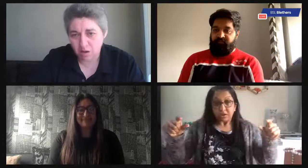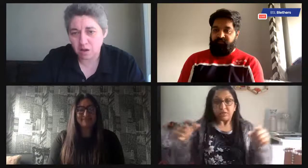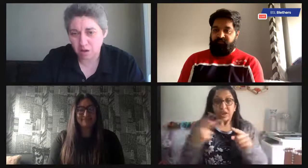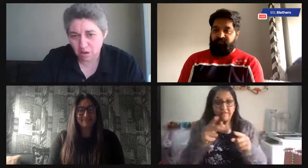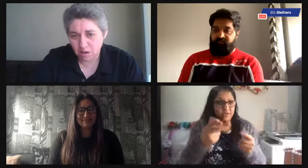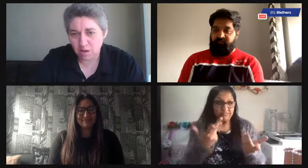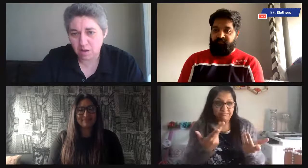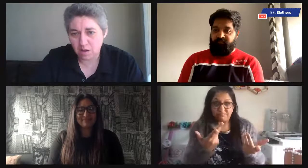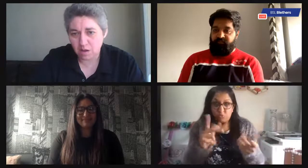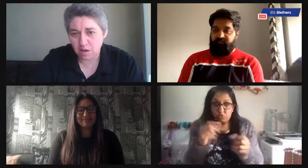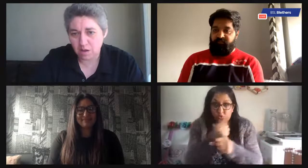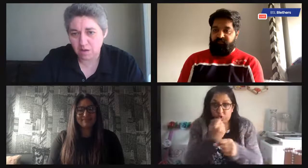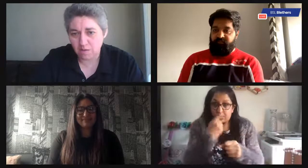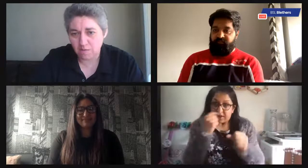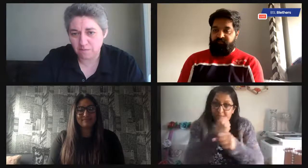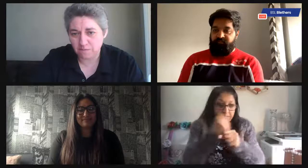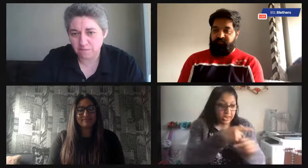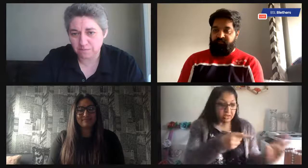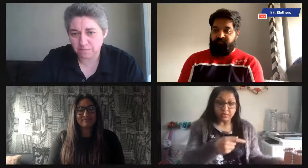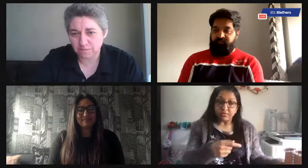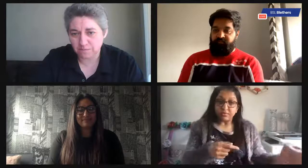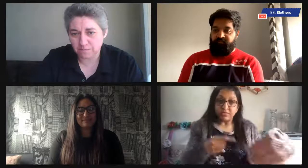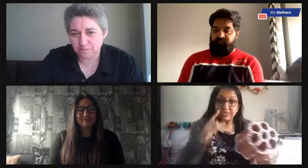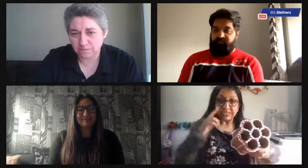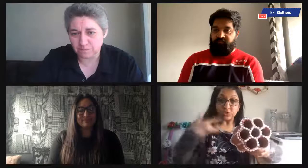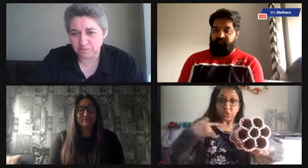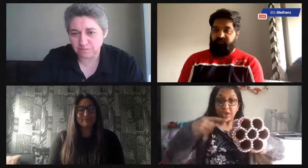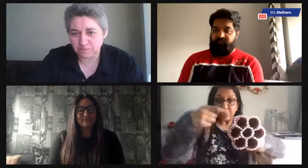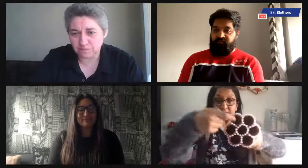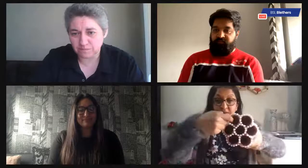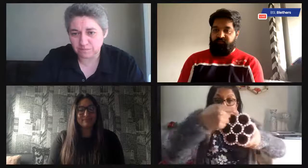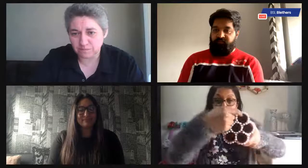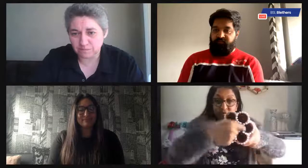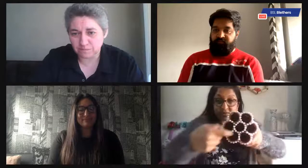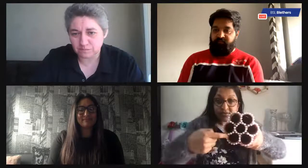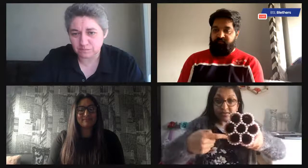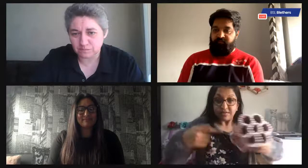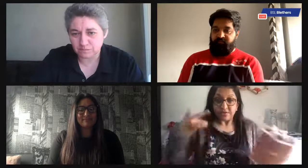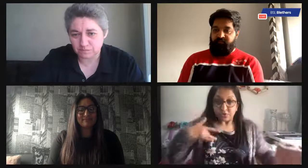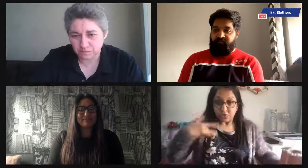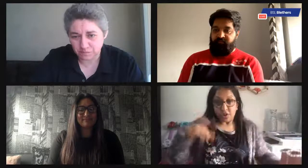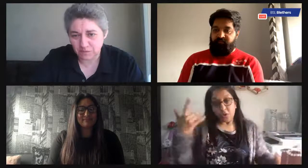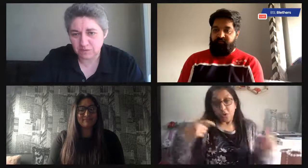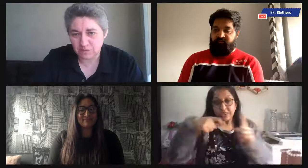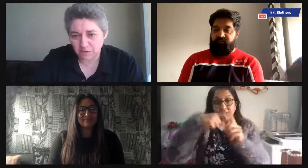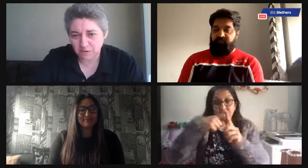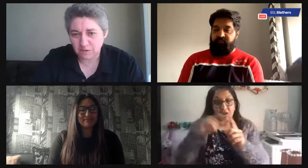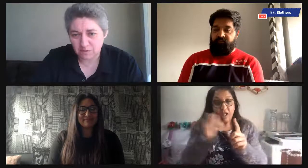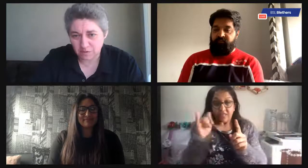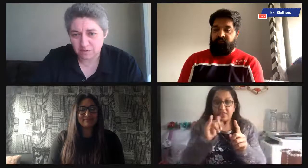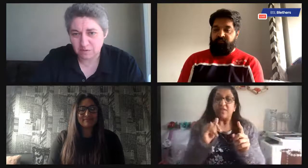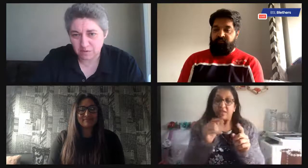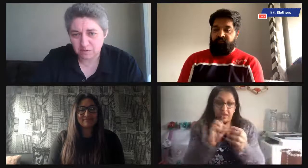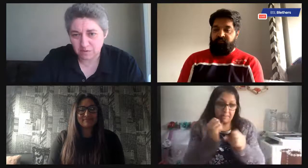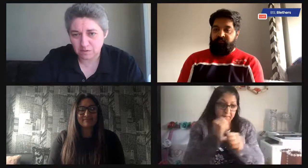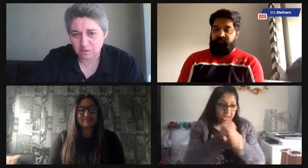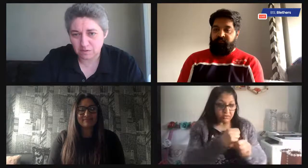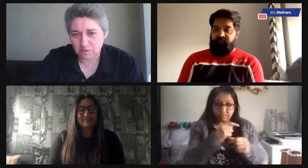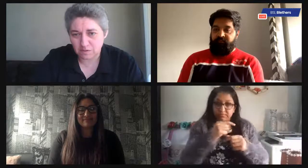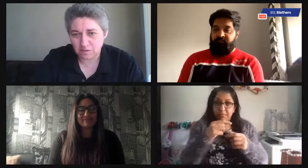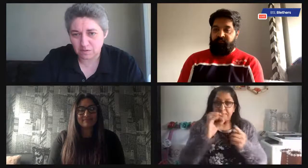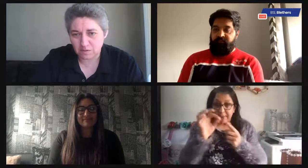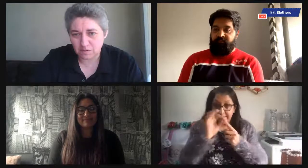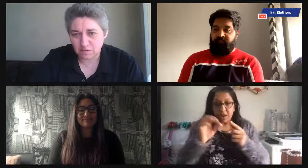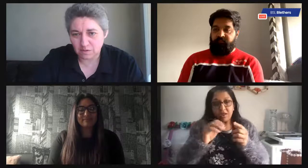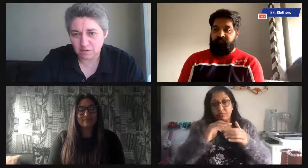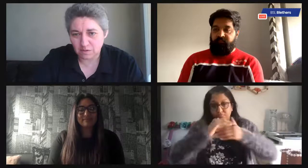kitchen rolls, depending on the size you want. And then we just make that and then decorate it. So it's